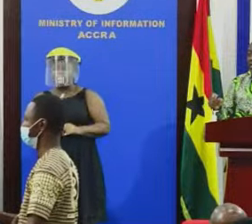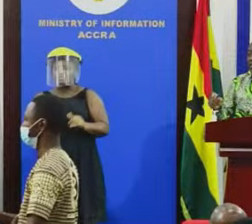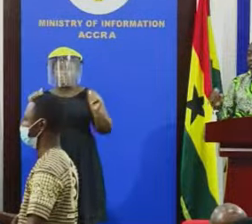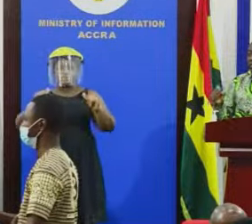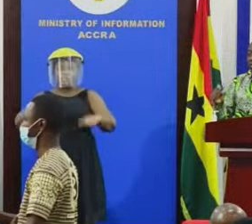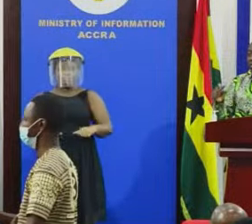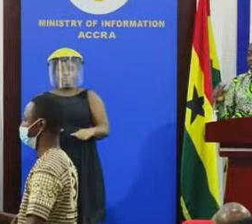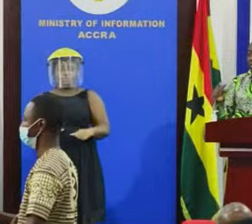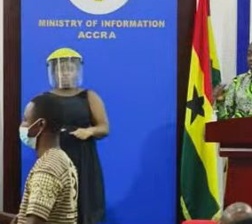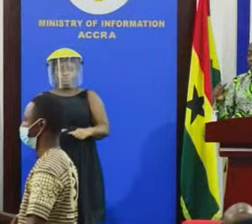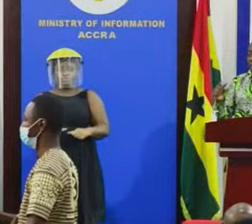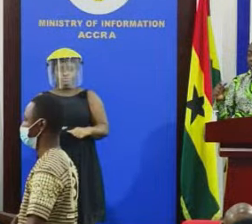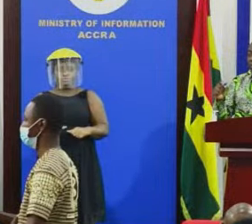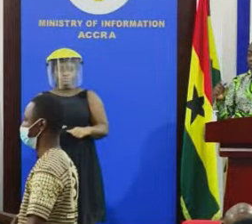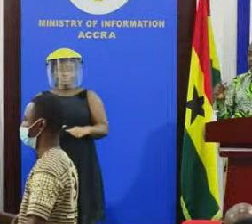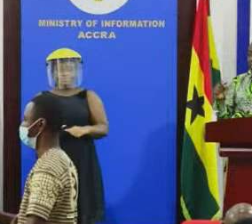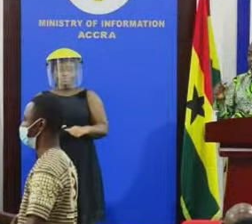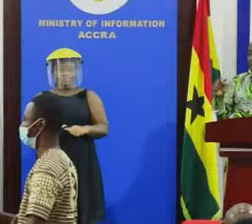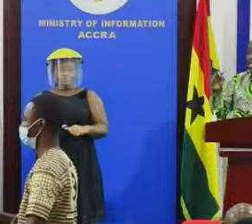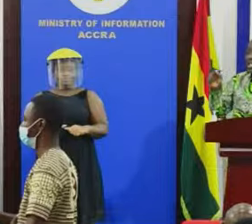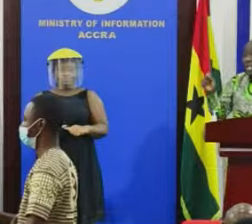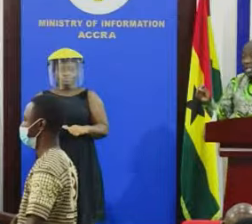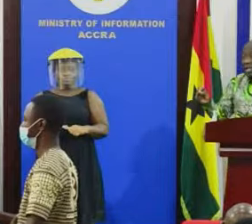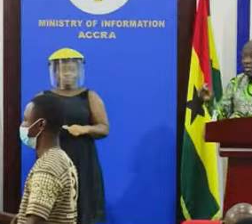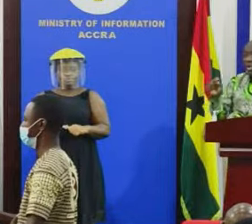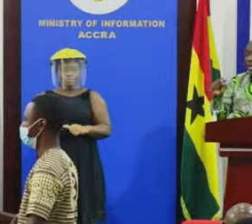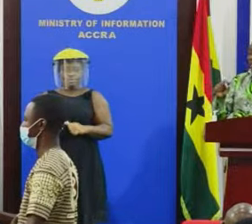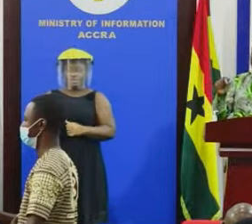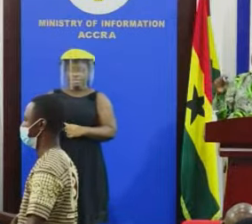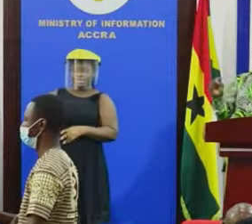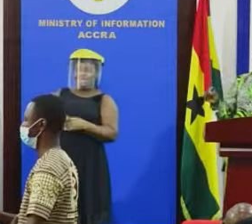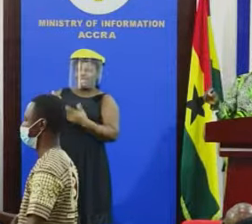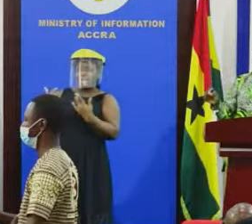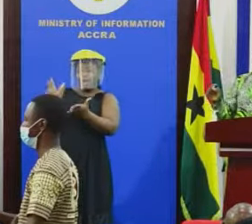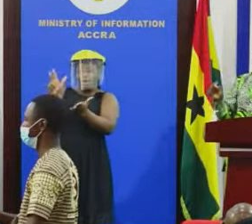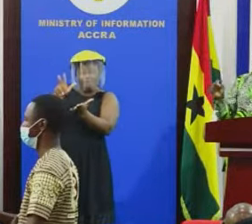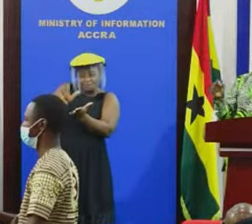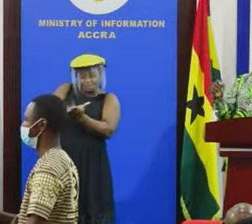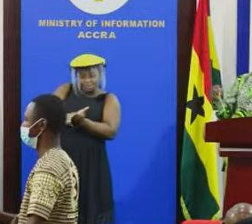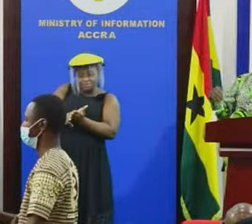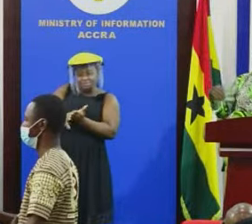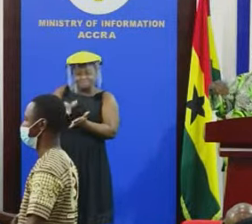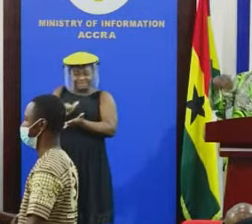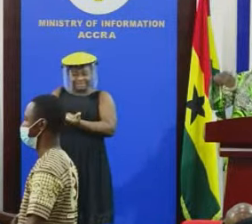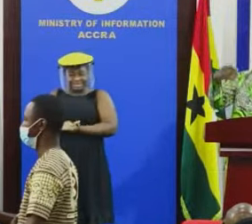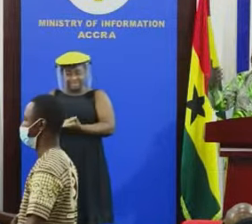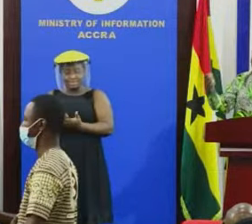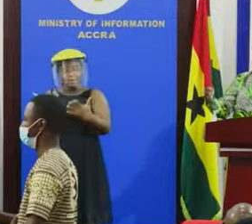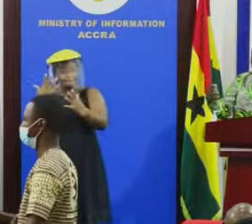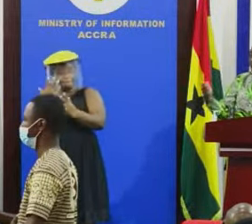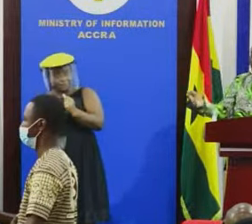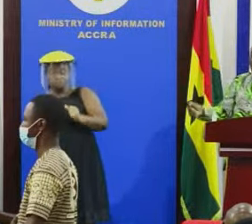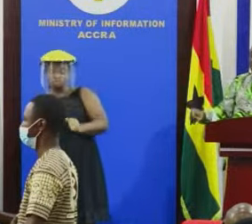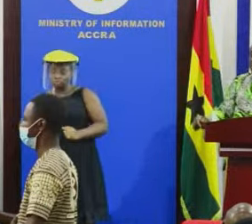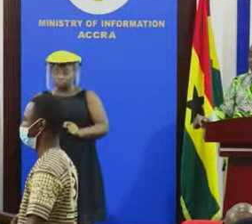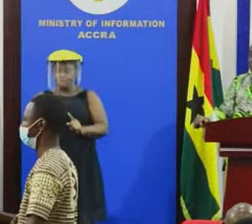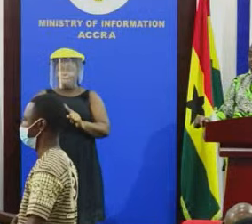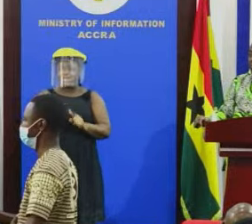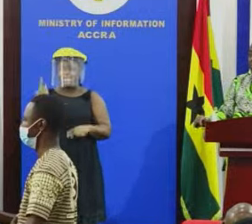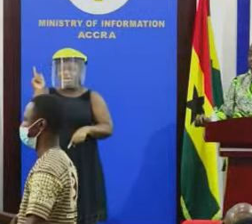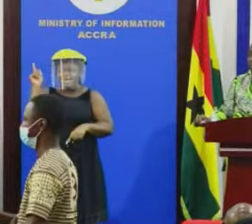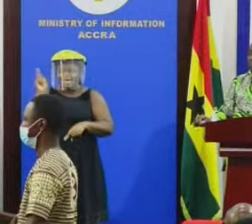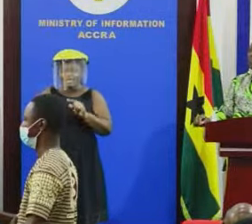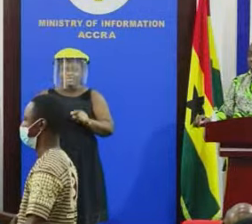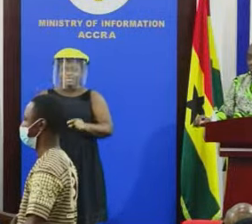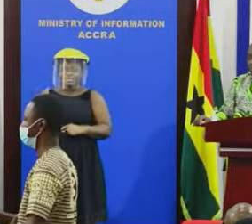validate the initial claim, or they have validated it, and they have not been able to establish his whereabouts? They